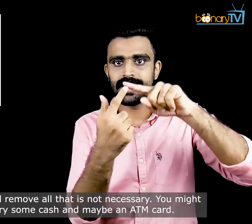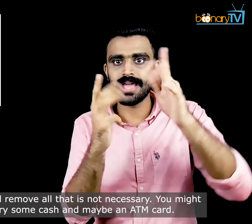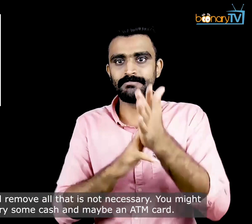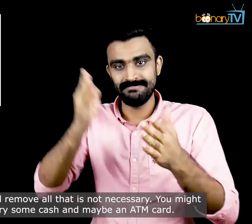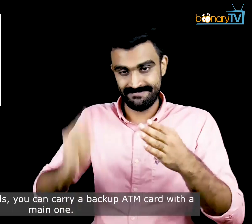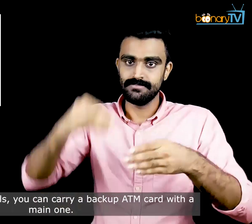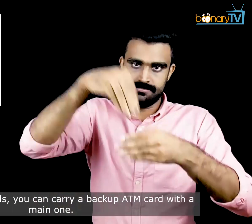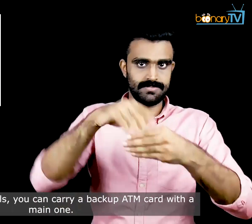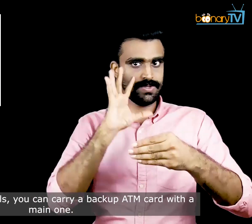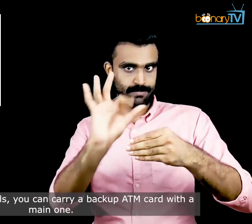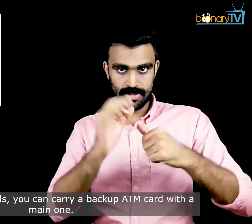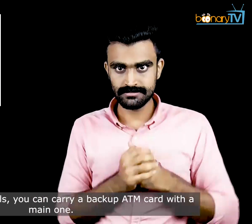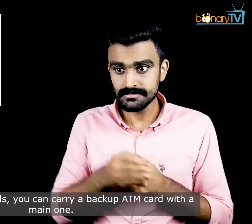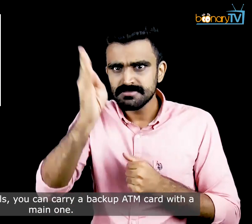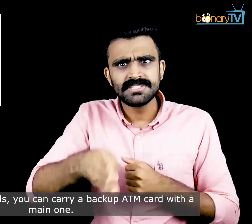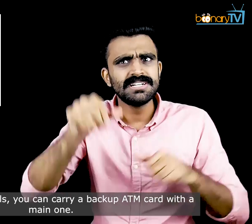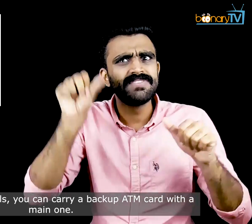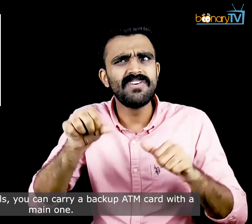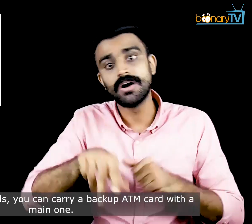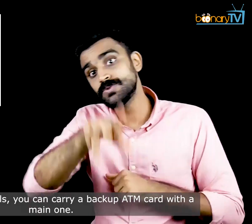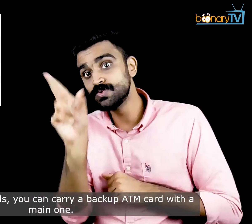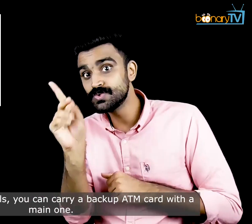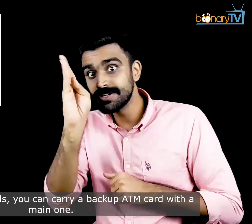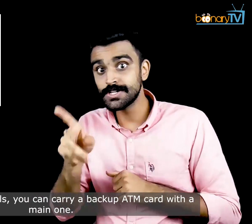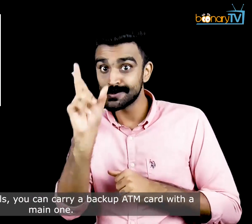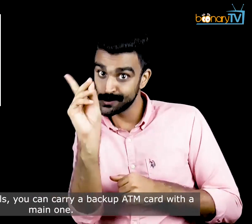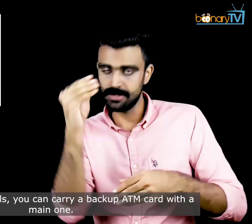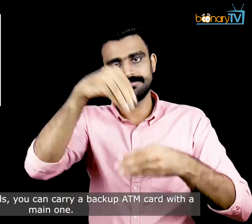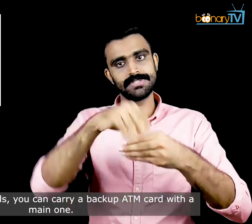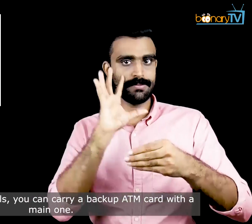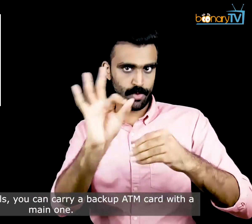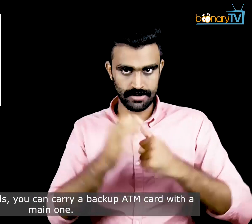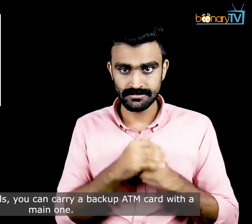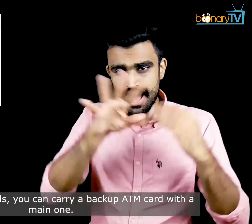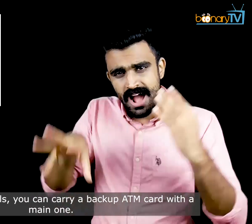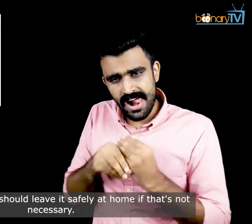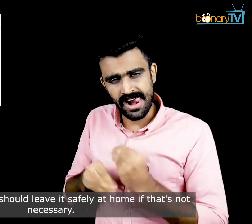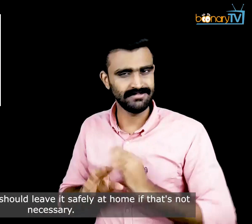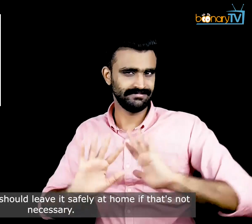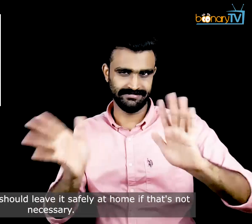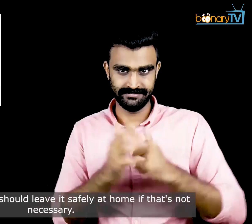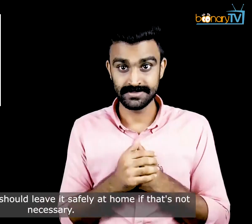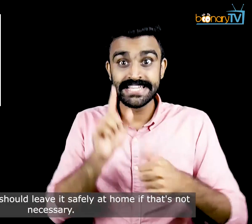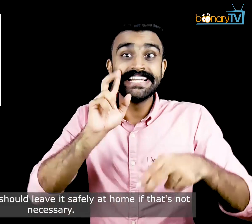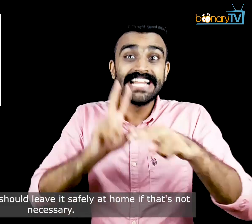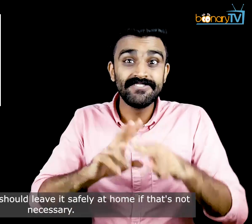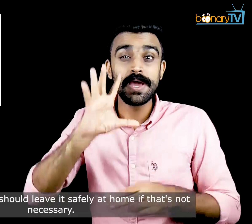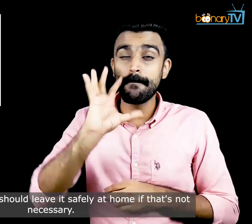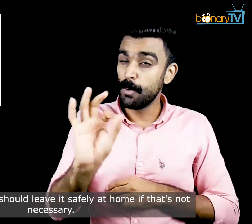card. Just in case that fails, you can carry a backup ATM card with a main one. All the others, you should leave it safely